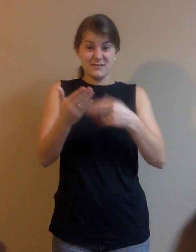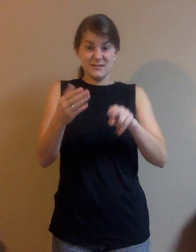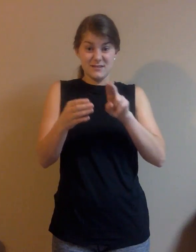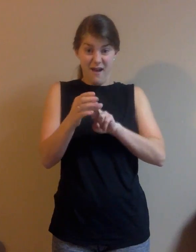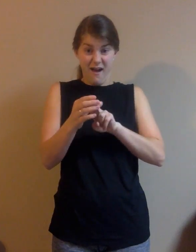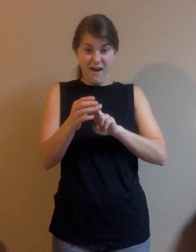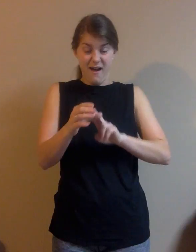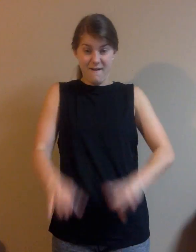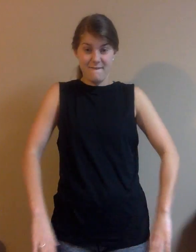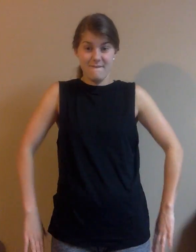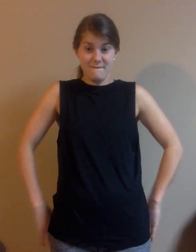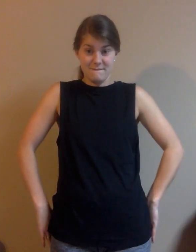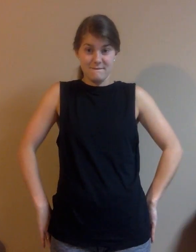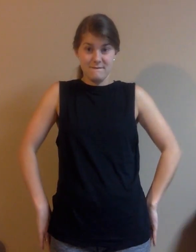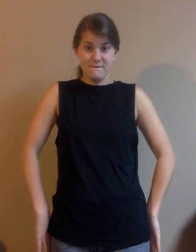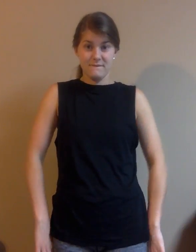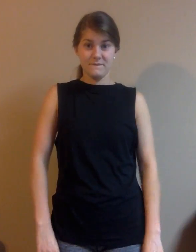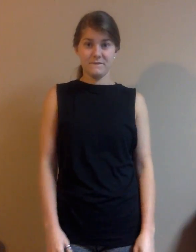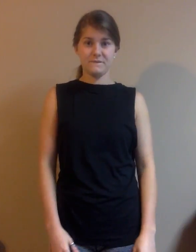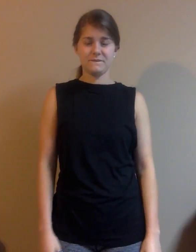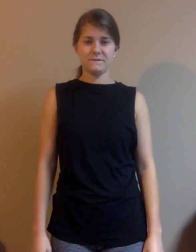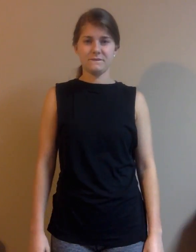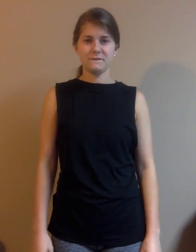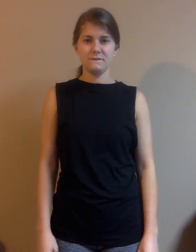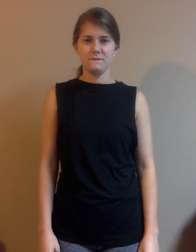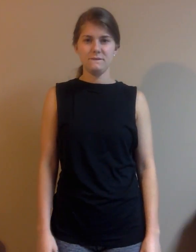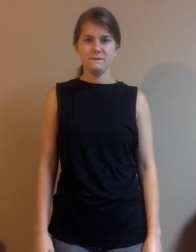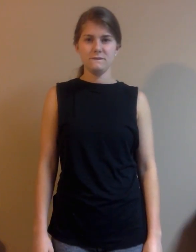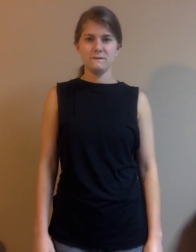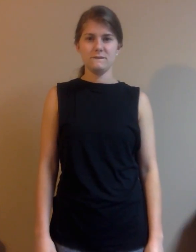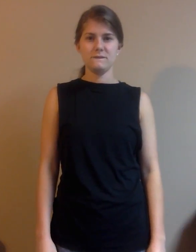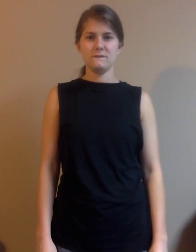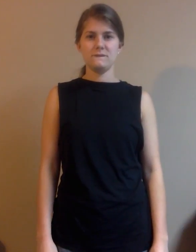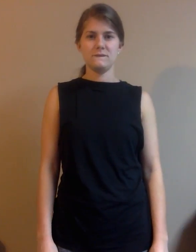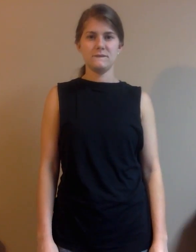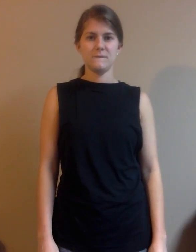it, because she was disturbing people, her homework was always late and so on, little kid of eight, in the end,